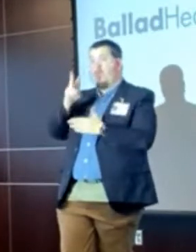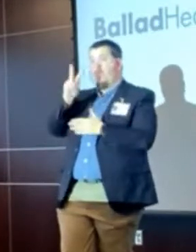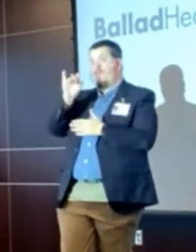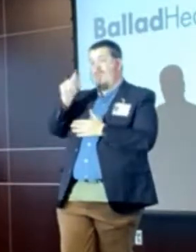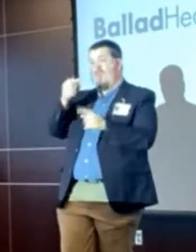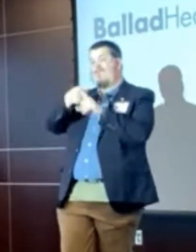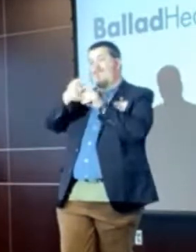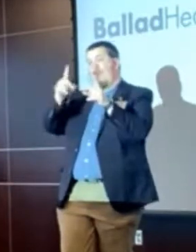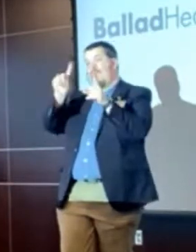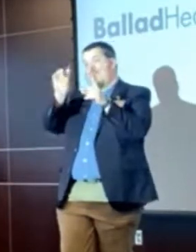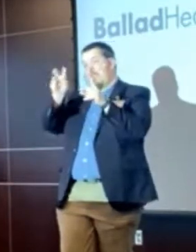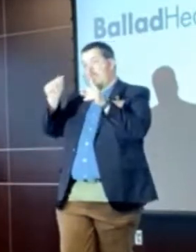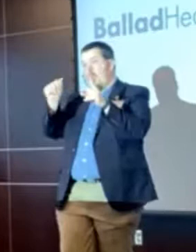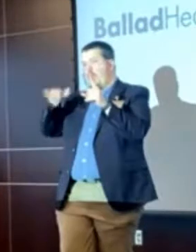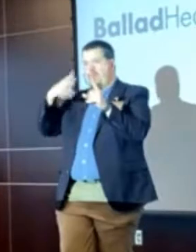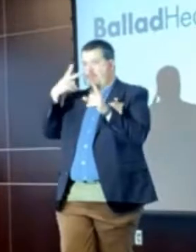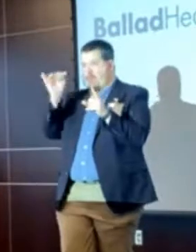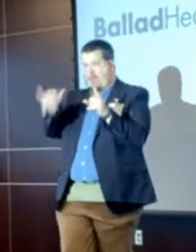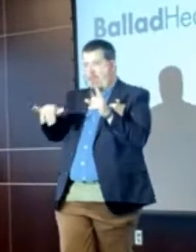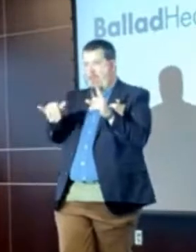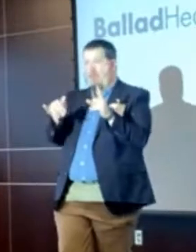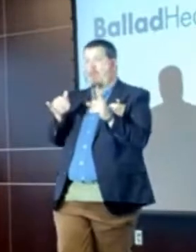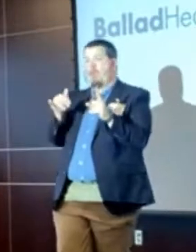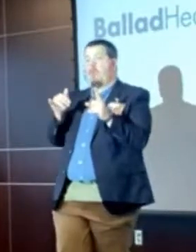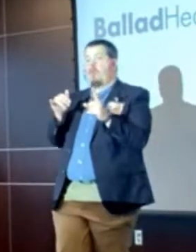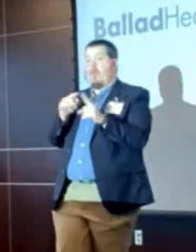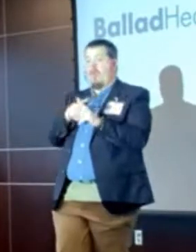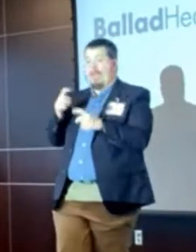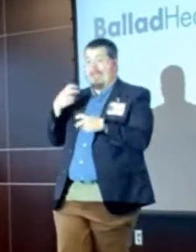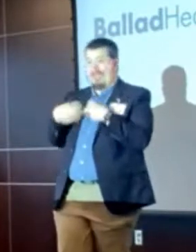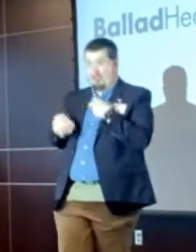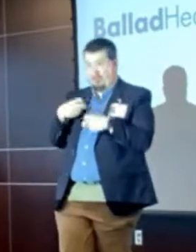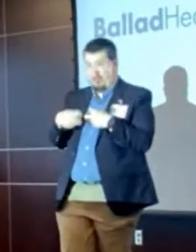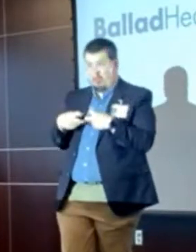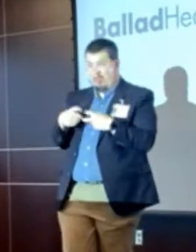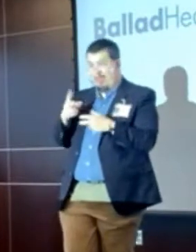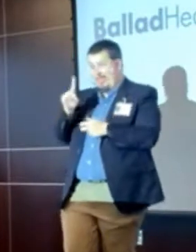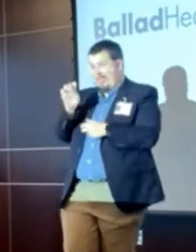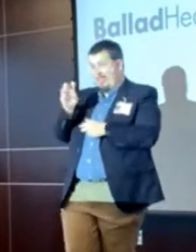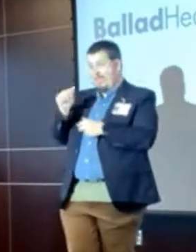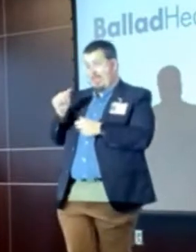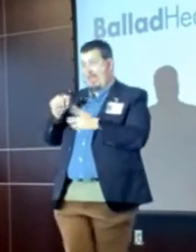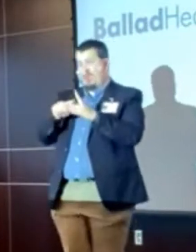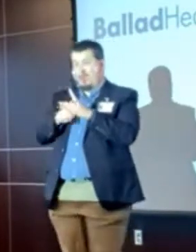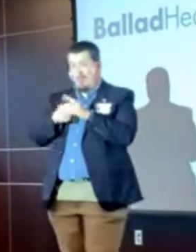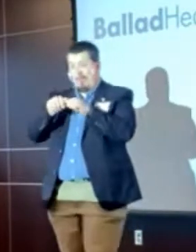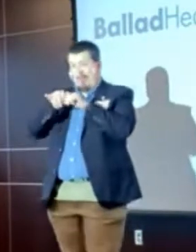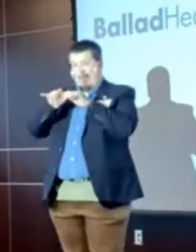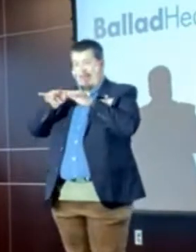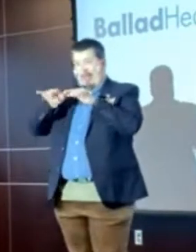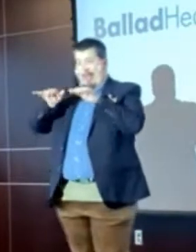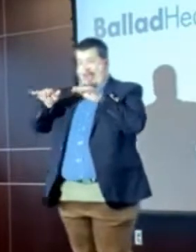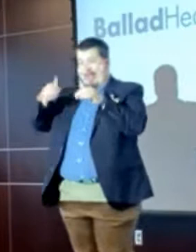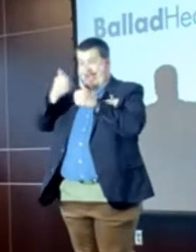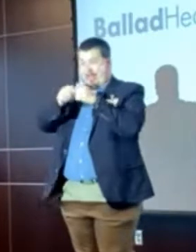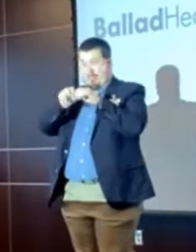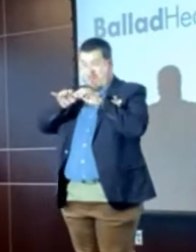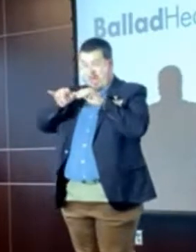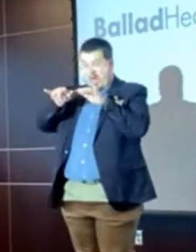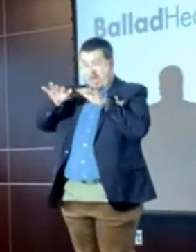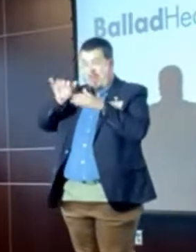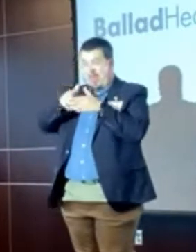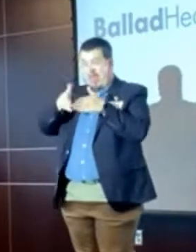of Delta, and we've not seen that yet. The issue is, as Delta continues to spread, every time it spreads,